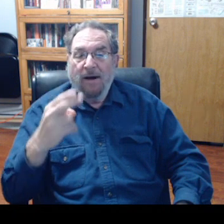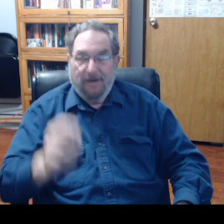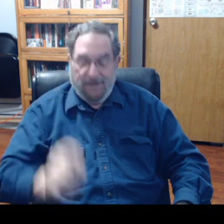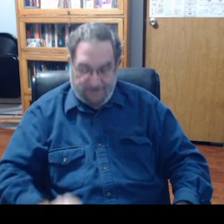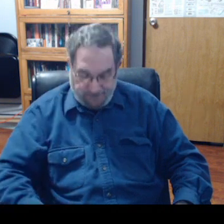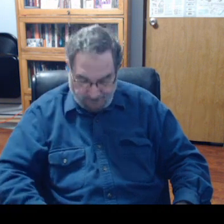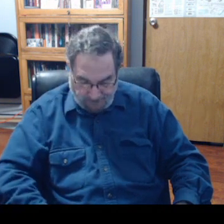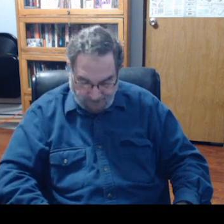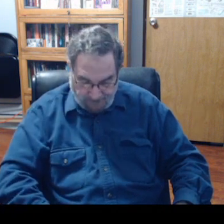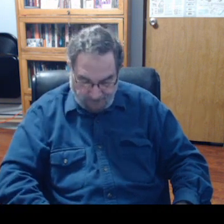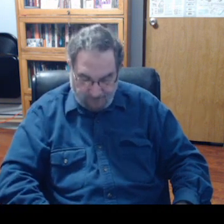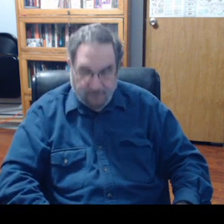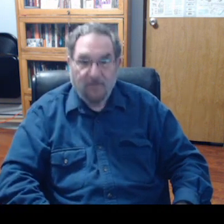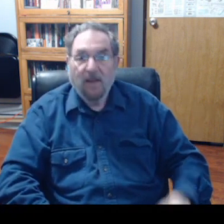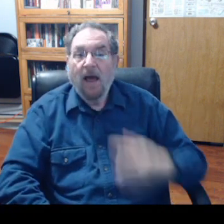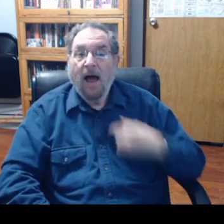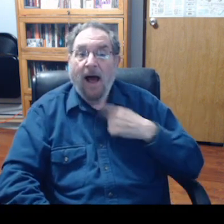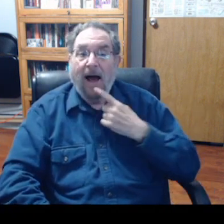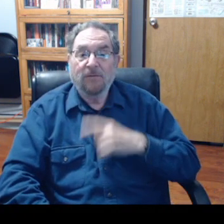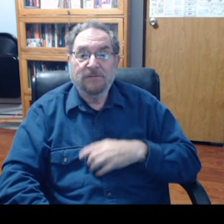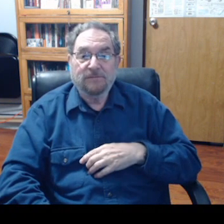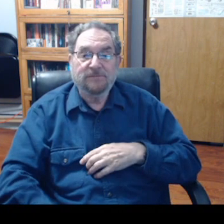kippah.